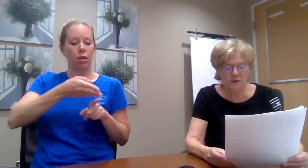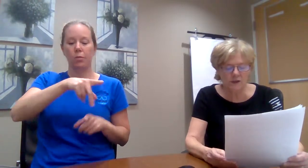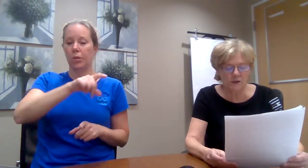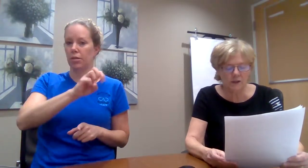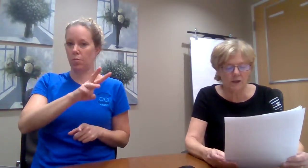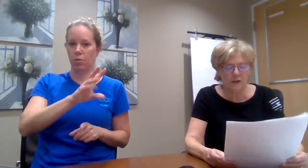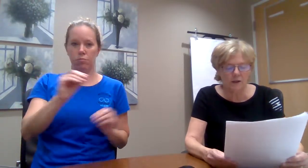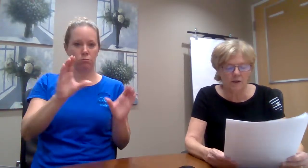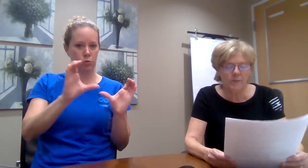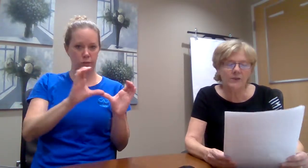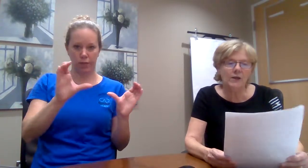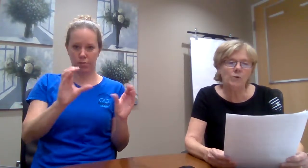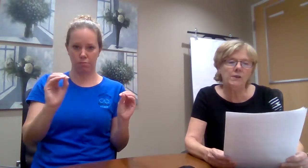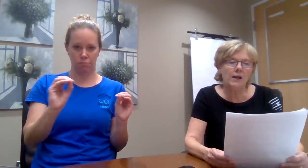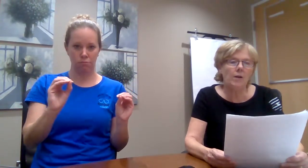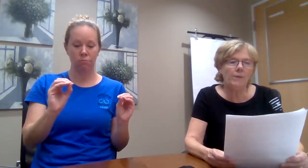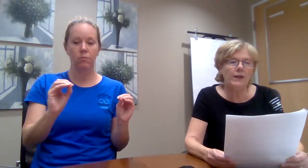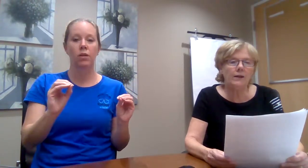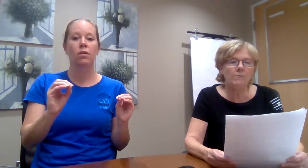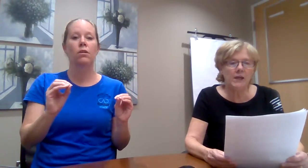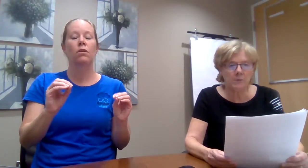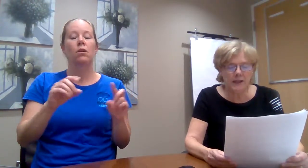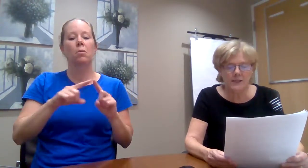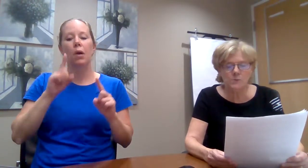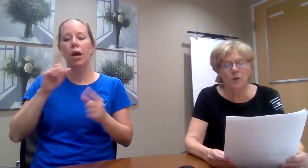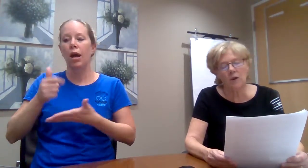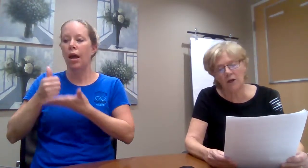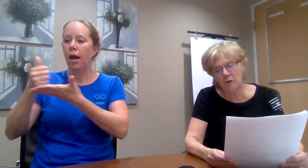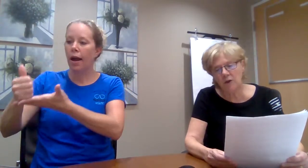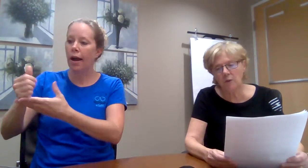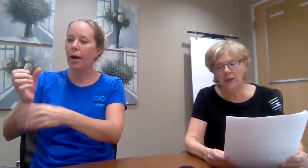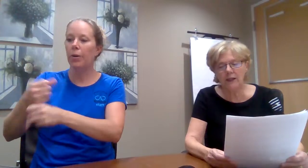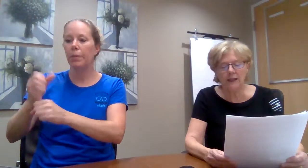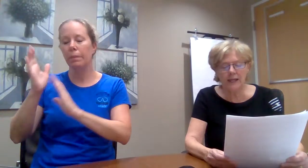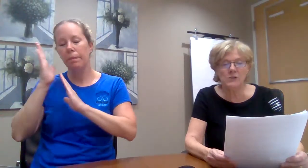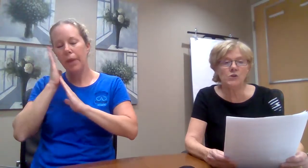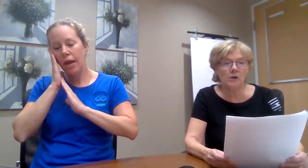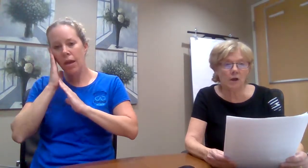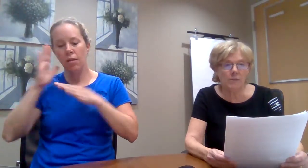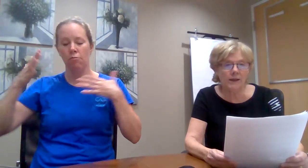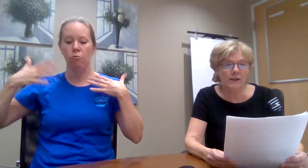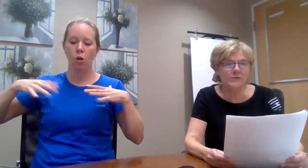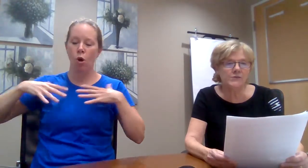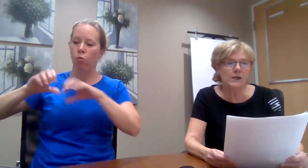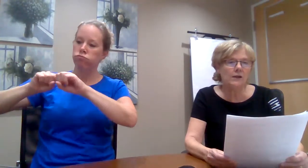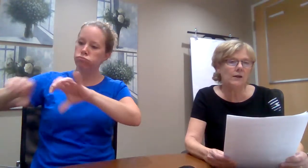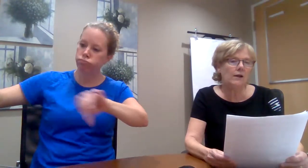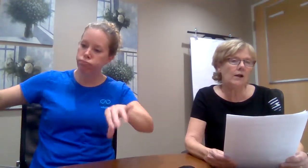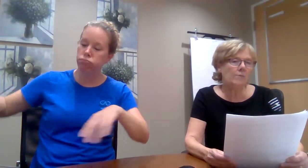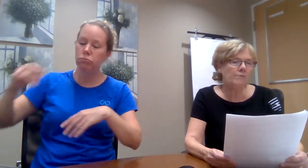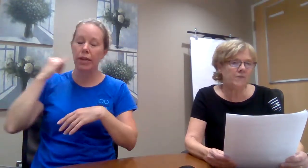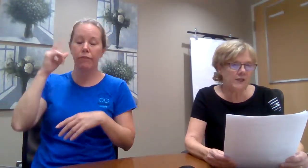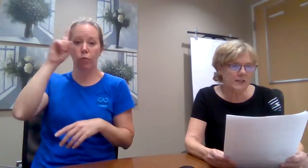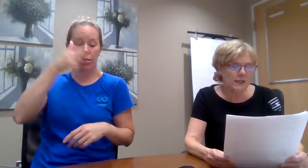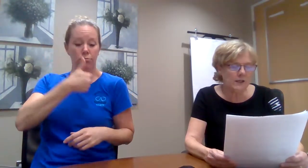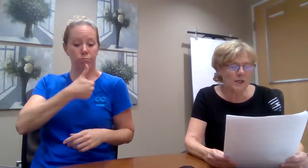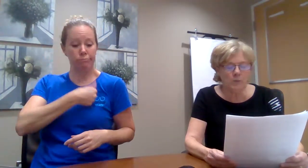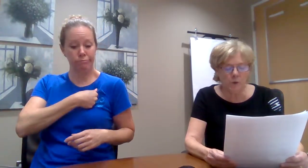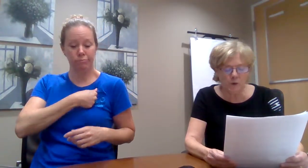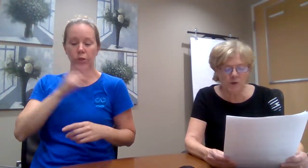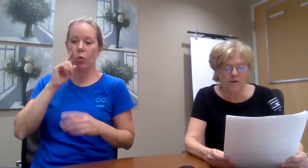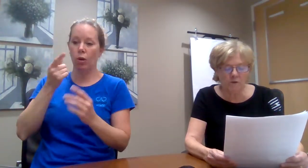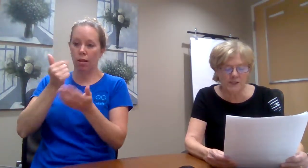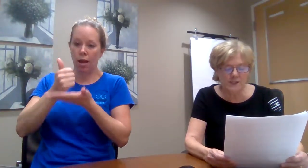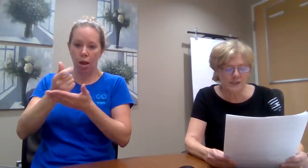their certificate, but they would be helping make beds, put laundry away, answer call bells, help feeding